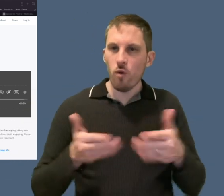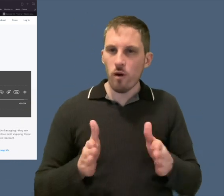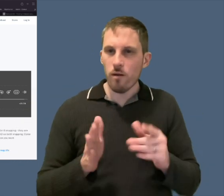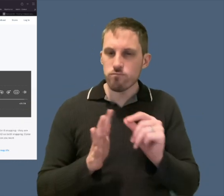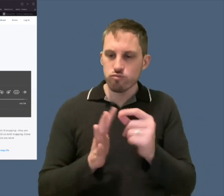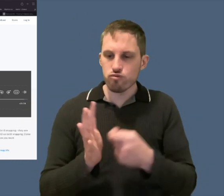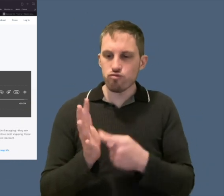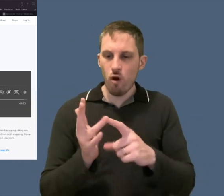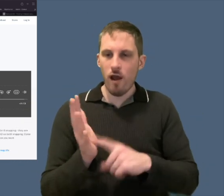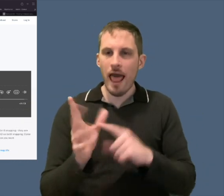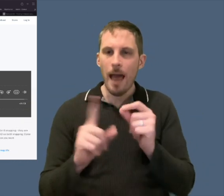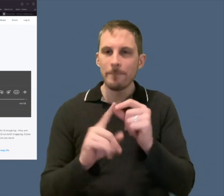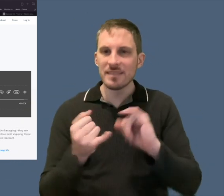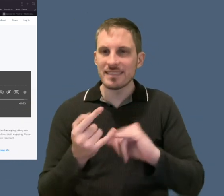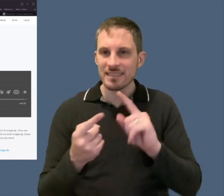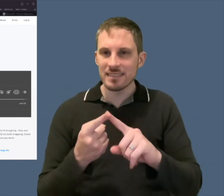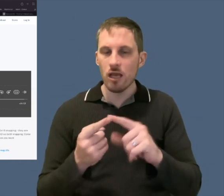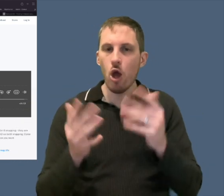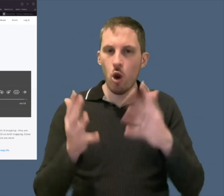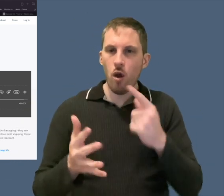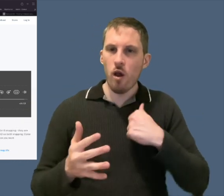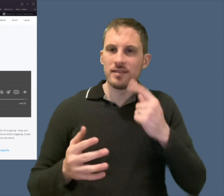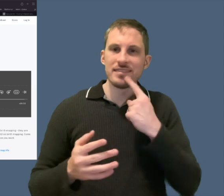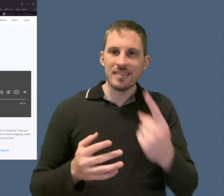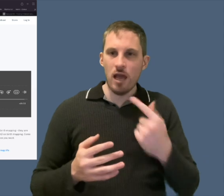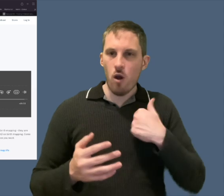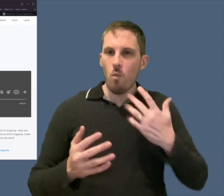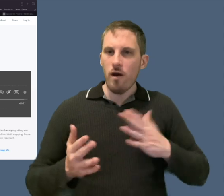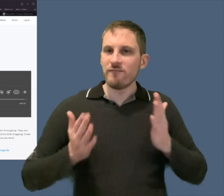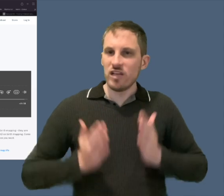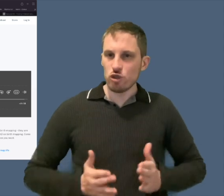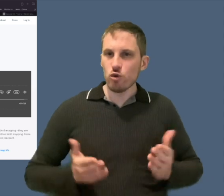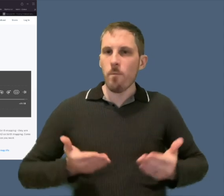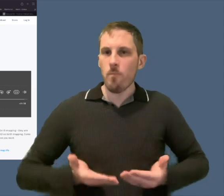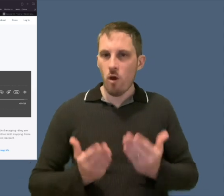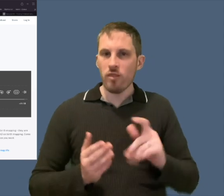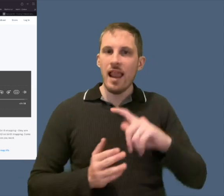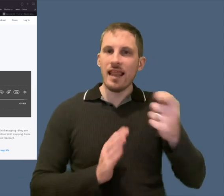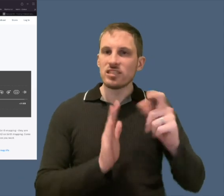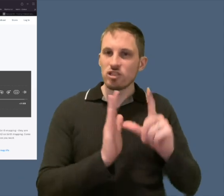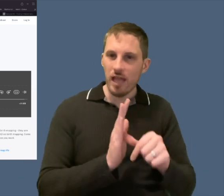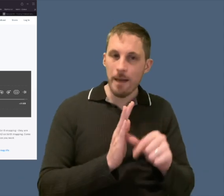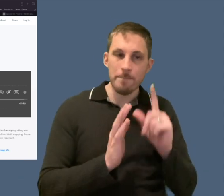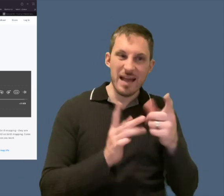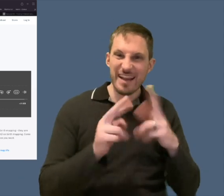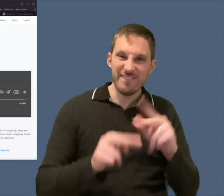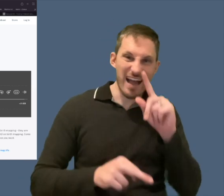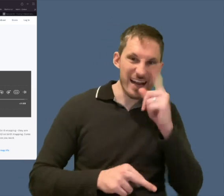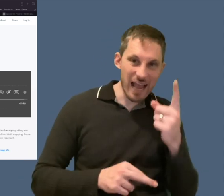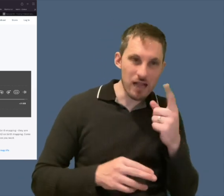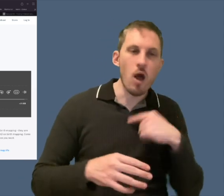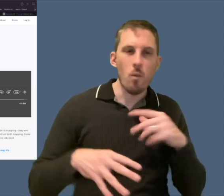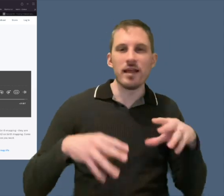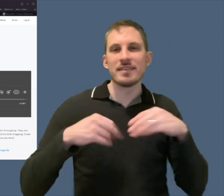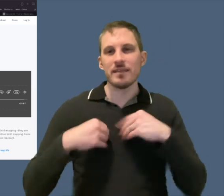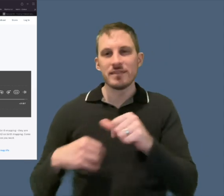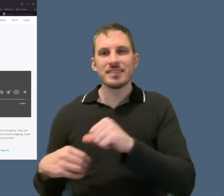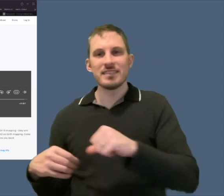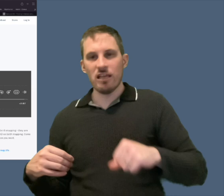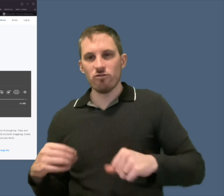a lot of women are like, I want a physiological birth this next time, and if I can't, then I'm willing to have a cesarean